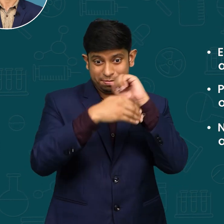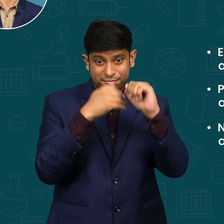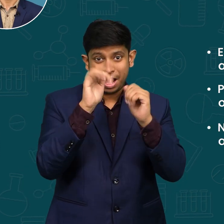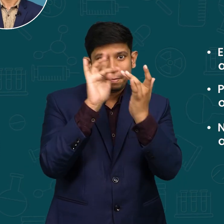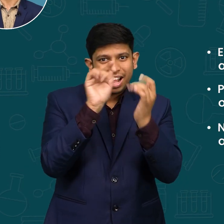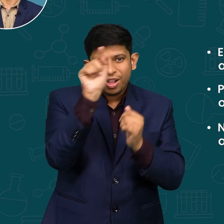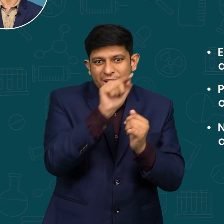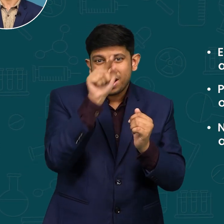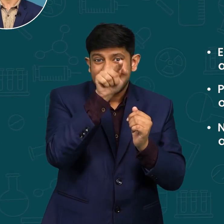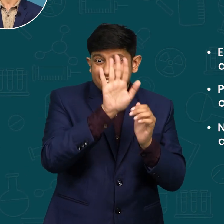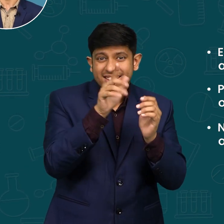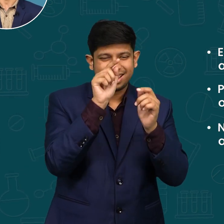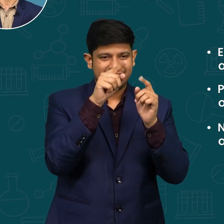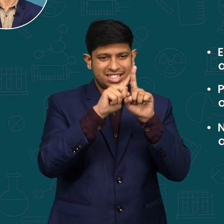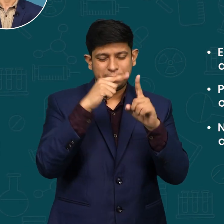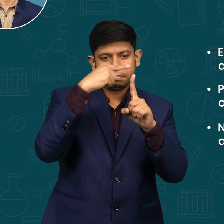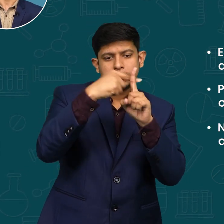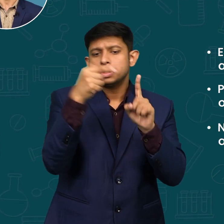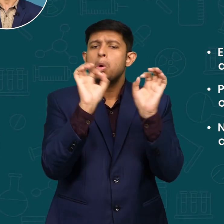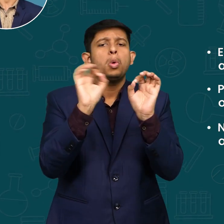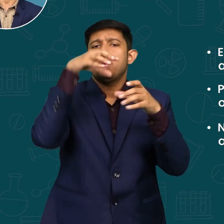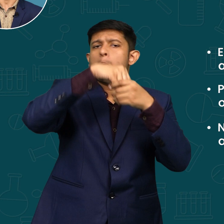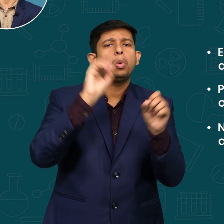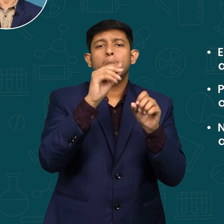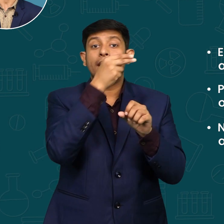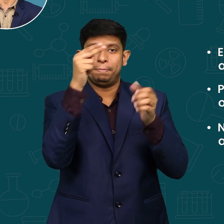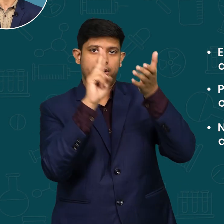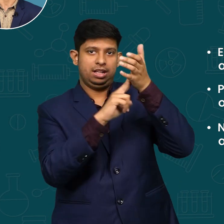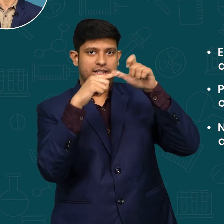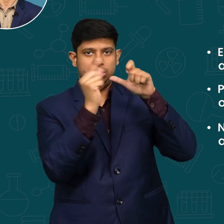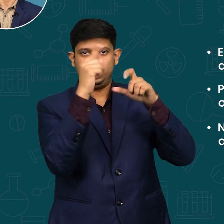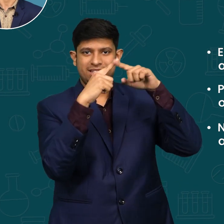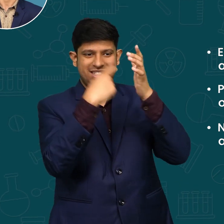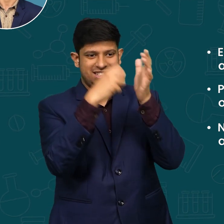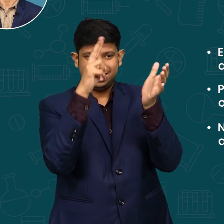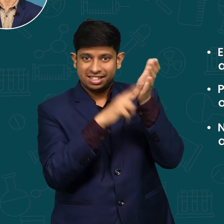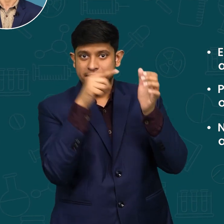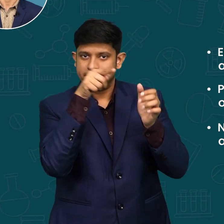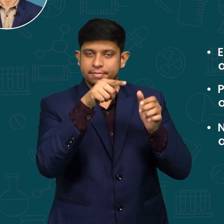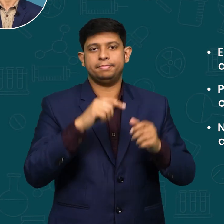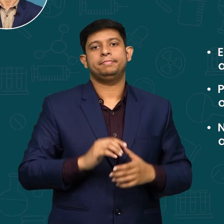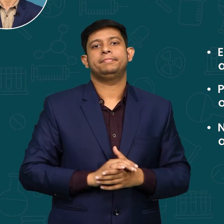Neutron is an uncharged particle that is a part of the atomic nucleus.